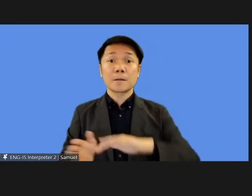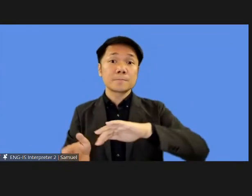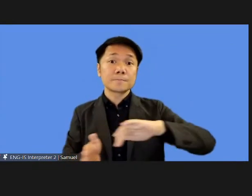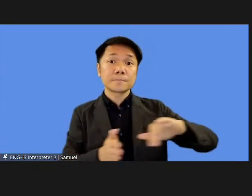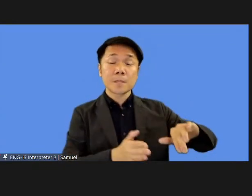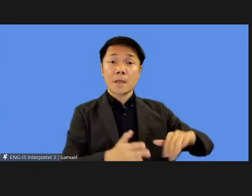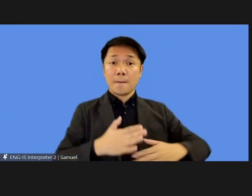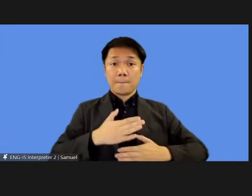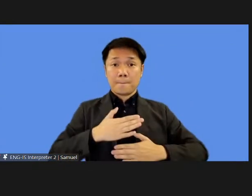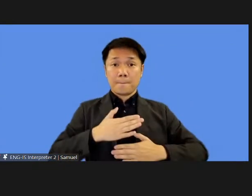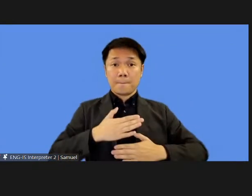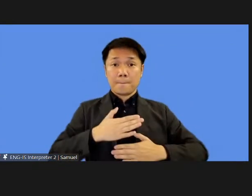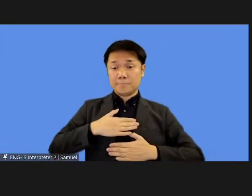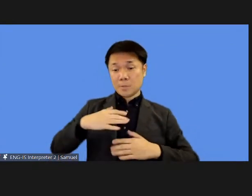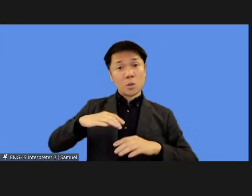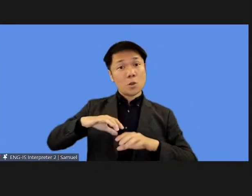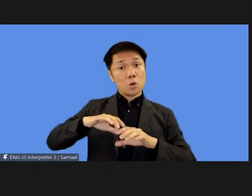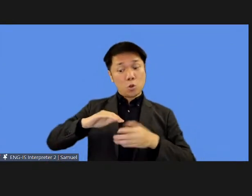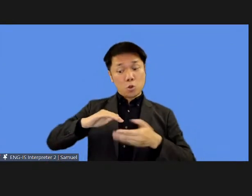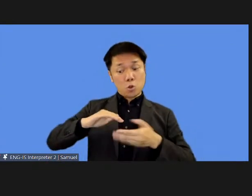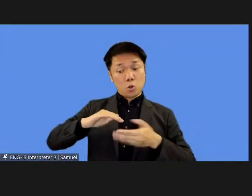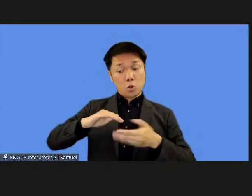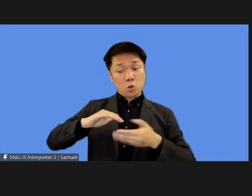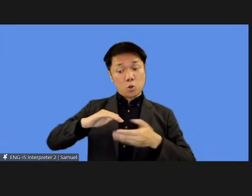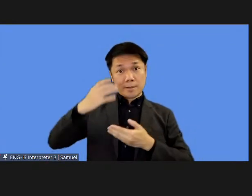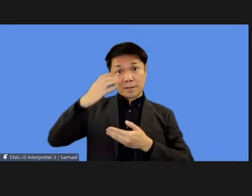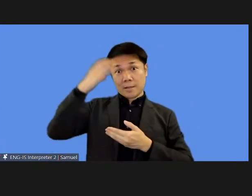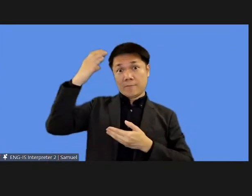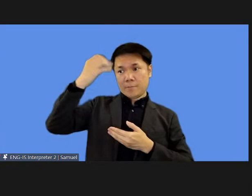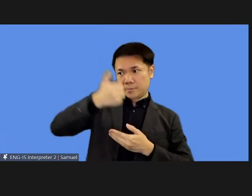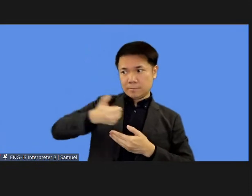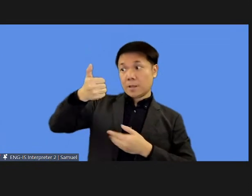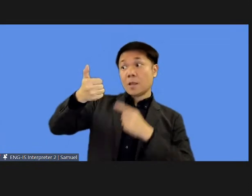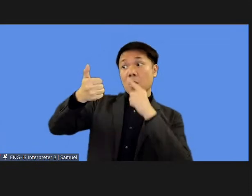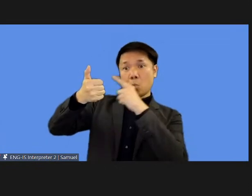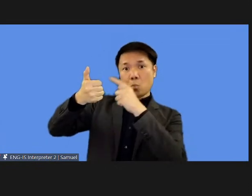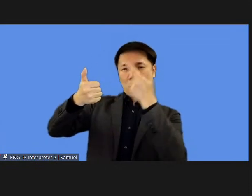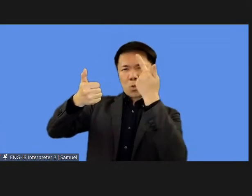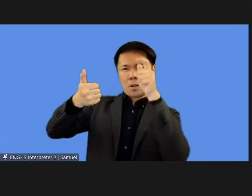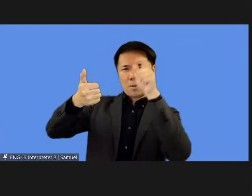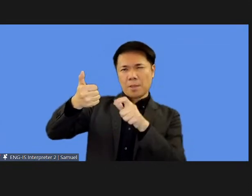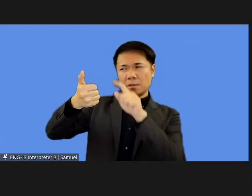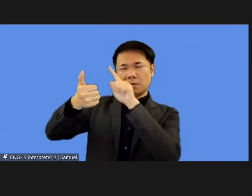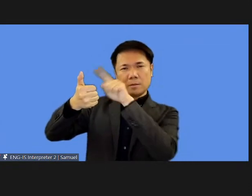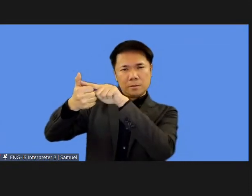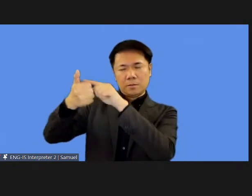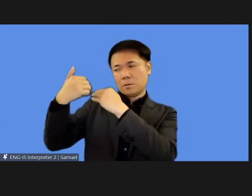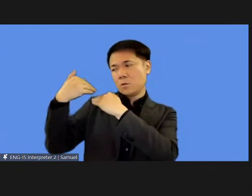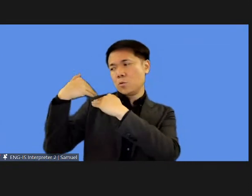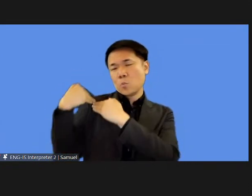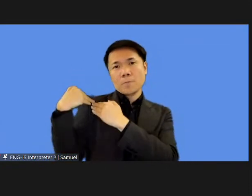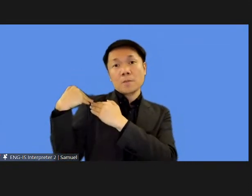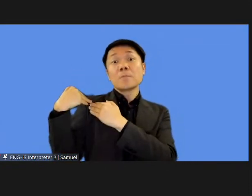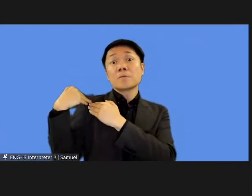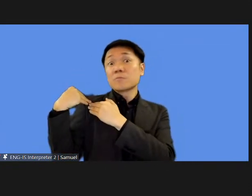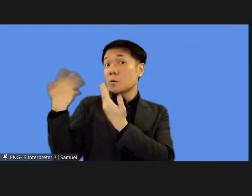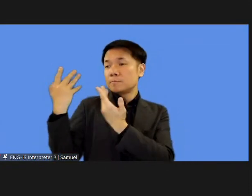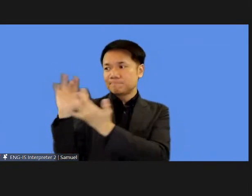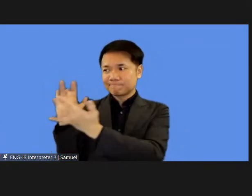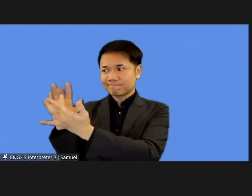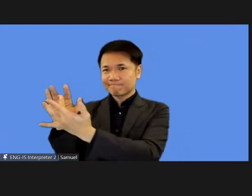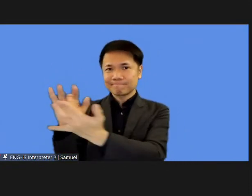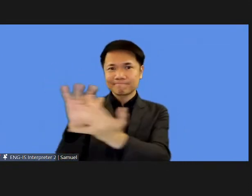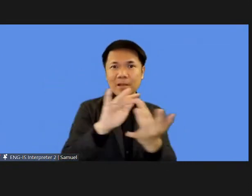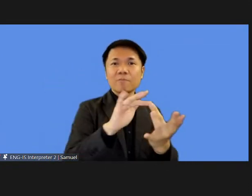point, we have representation of the handicapped people, people with disabilities.